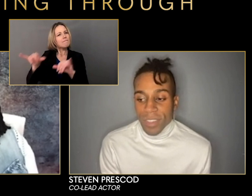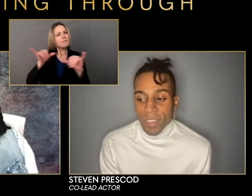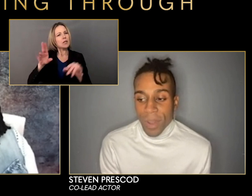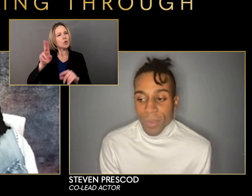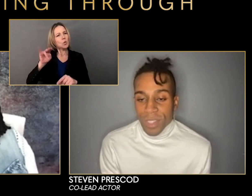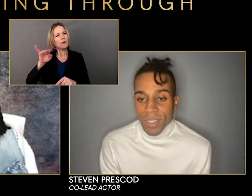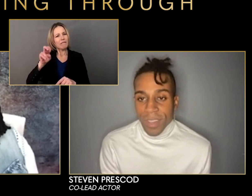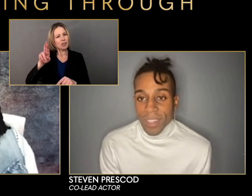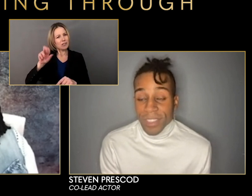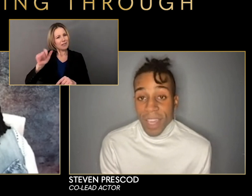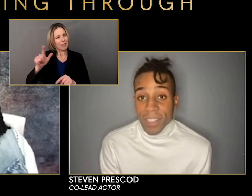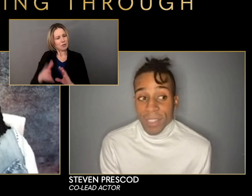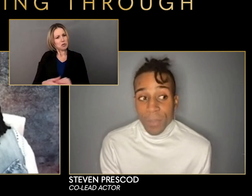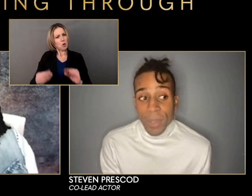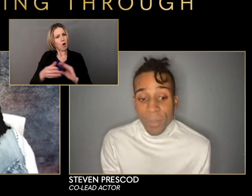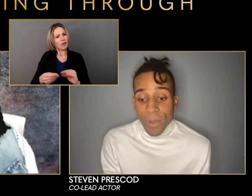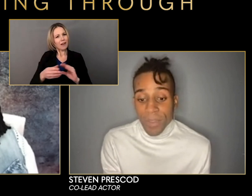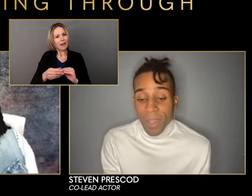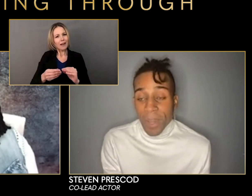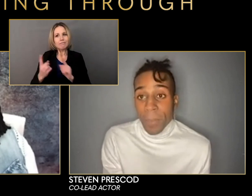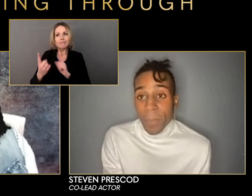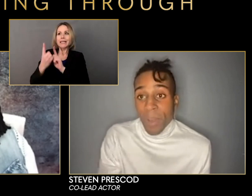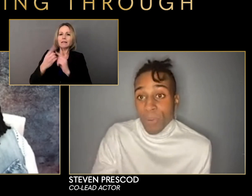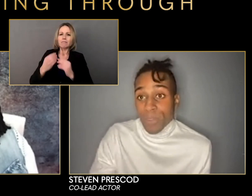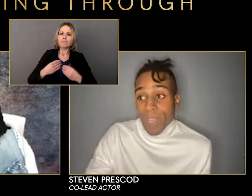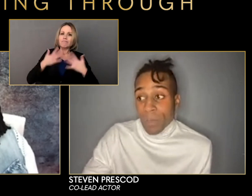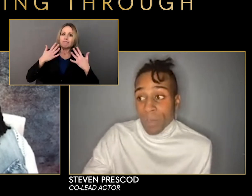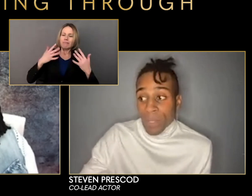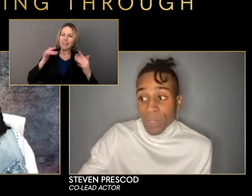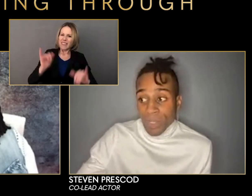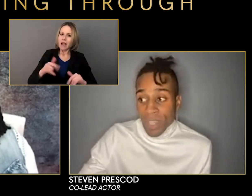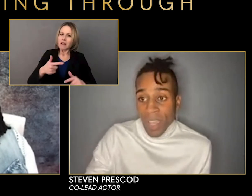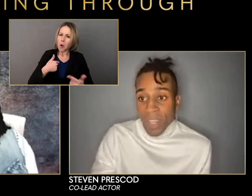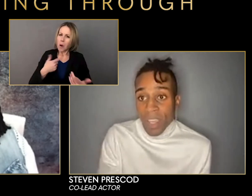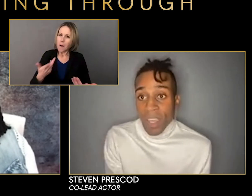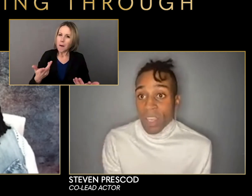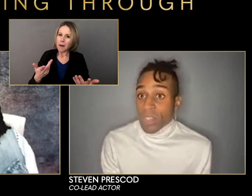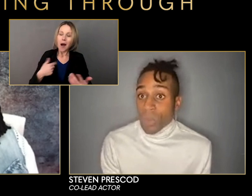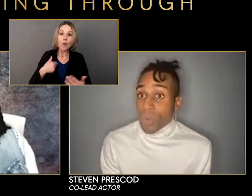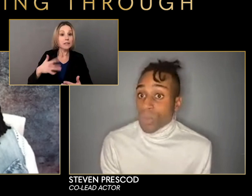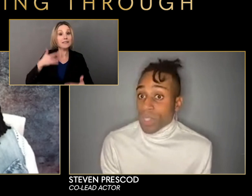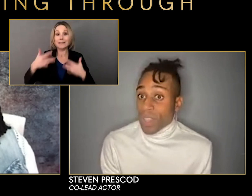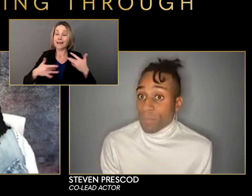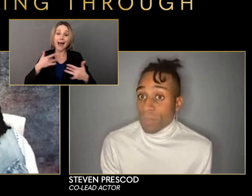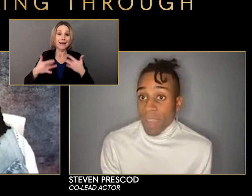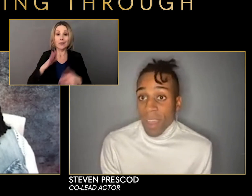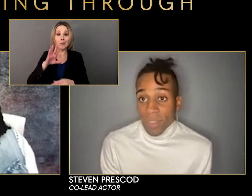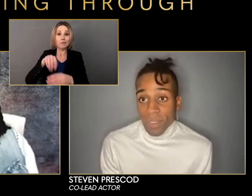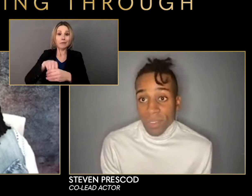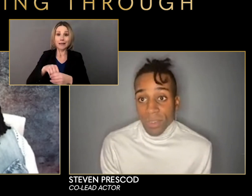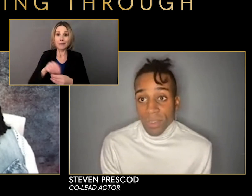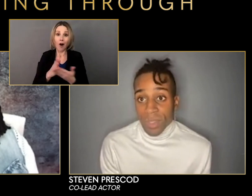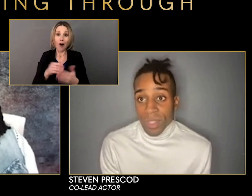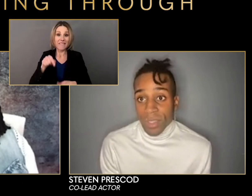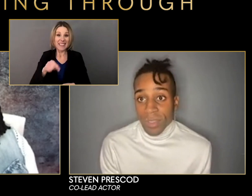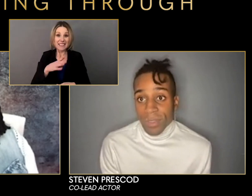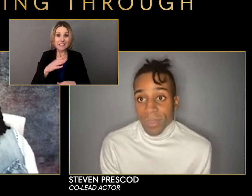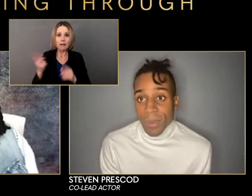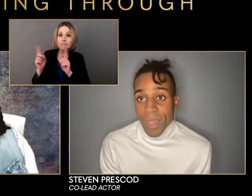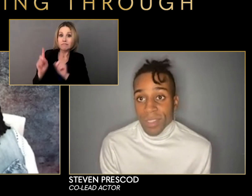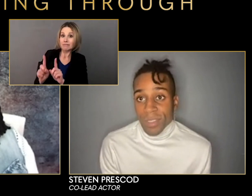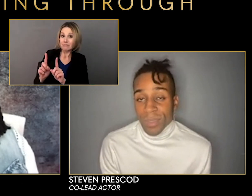casted in it, I was just excited to be a part of it, and my first time playing alongside someone who's a deaf-blind actor. It was